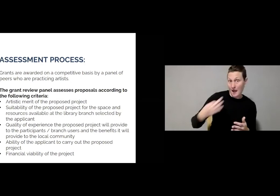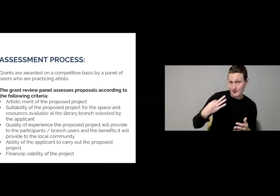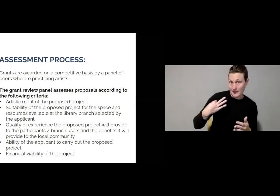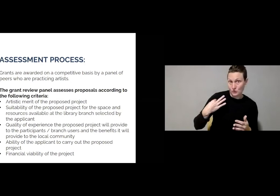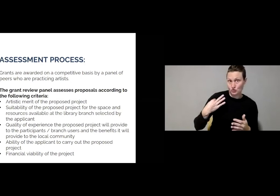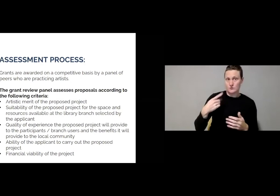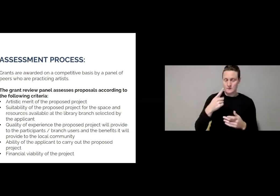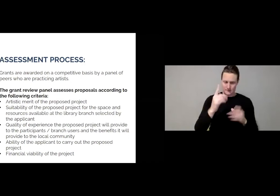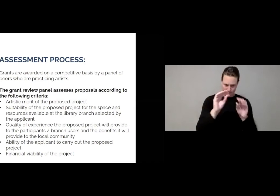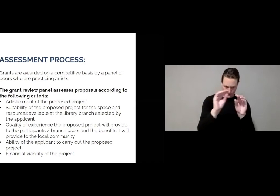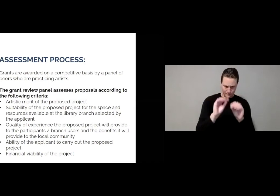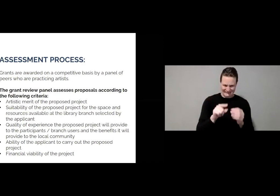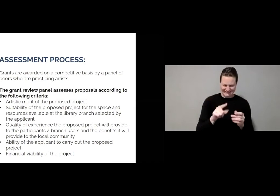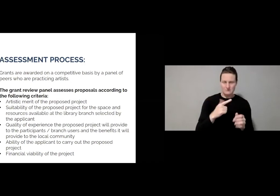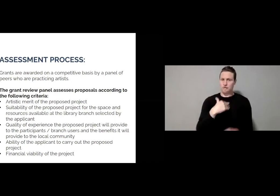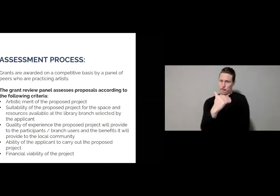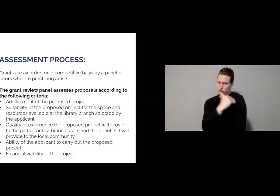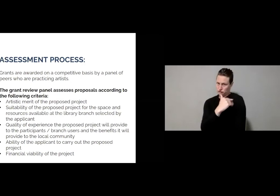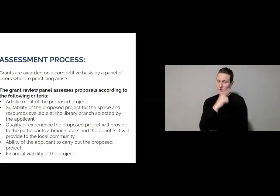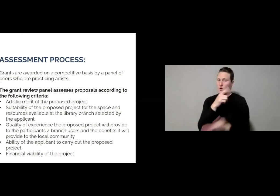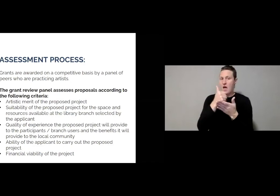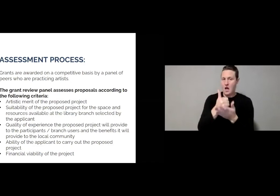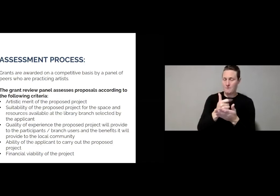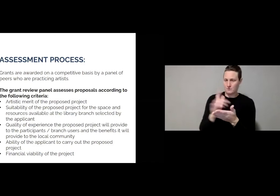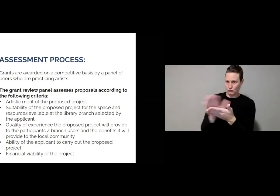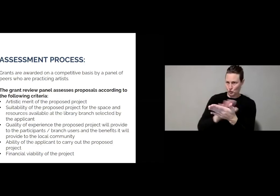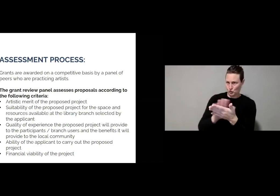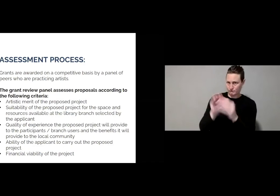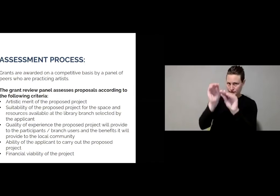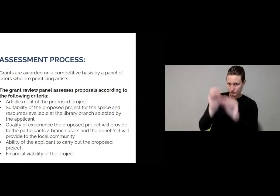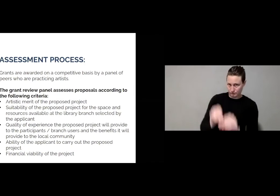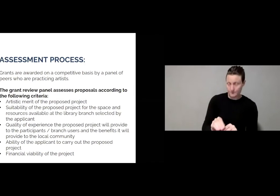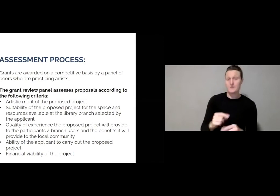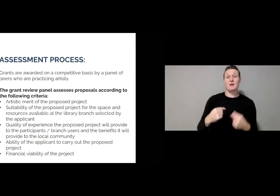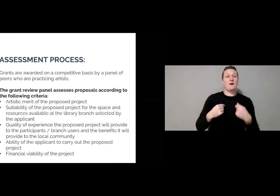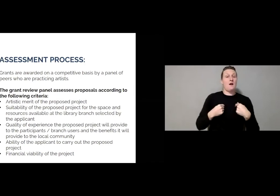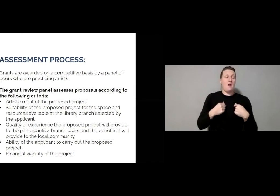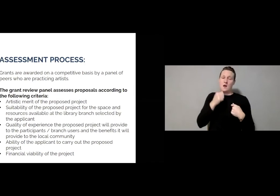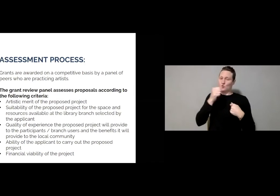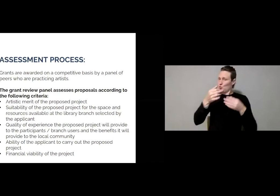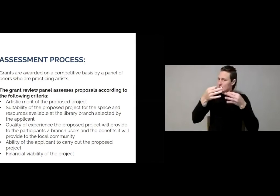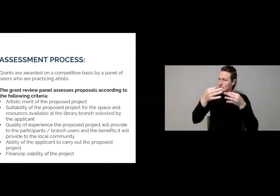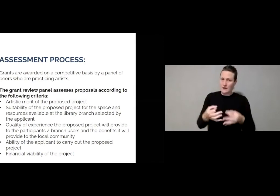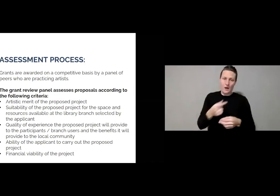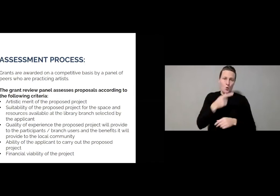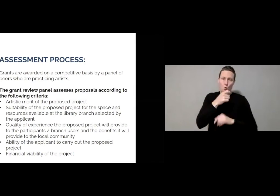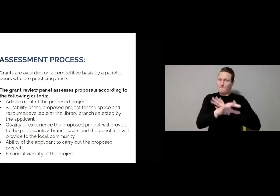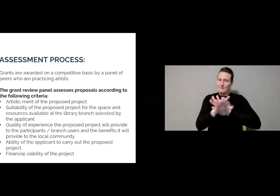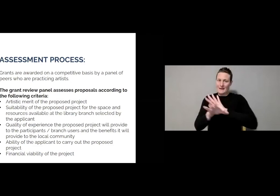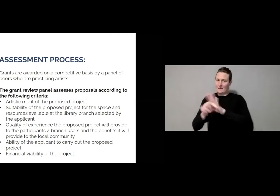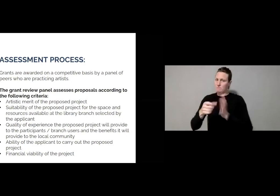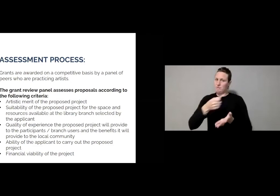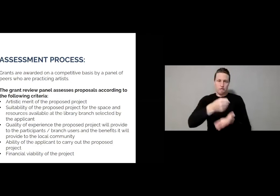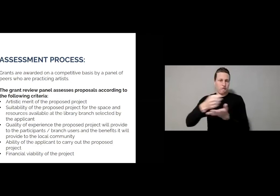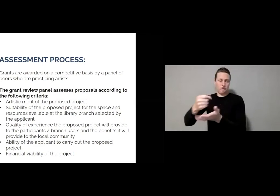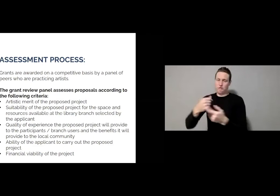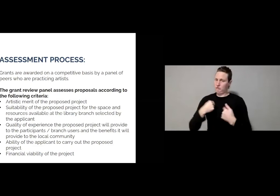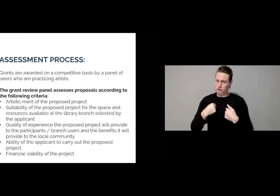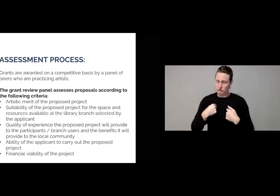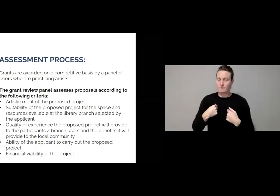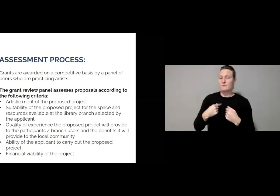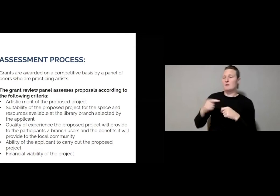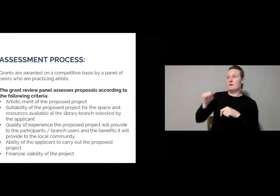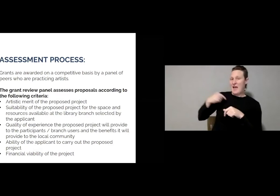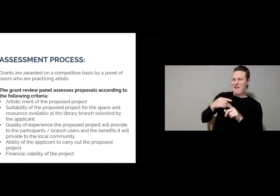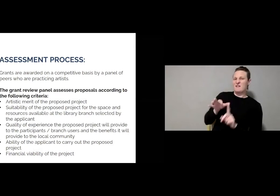facilitate the process, but I don't decide, you know, who does and doesn't get funding. So it's not up to me, it's really up to this panel